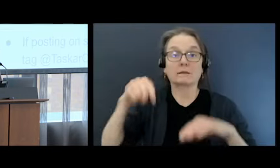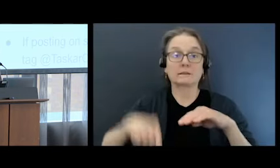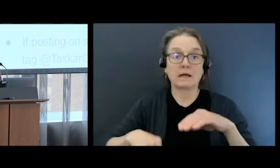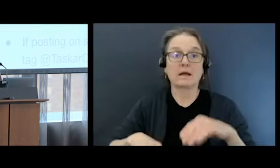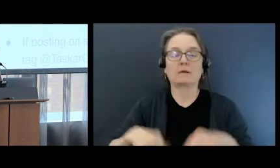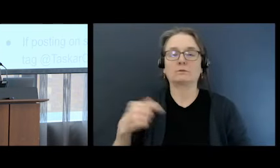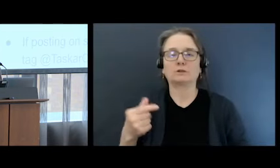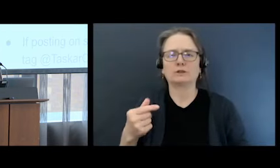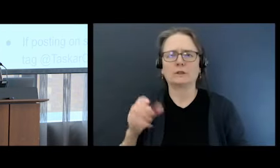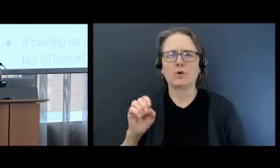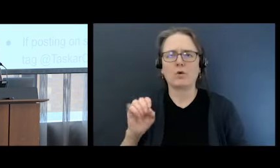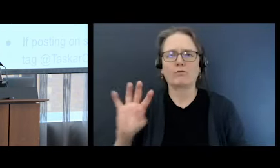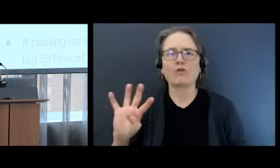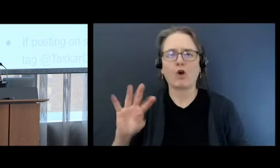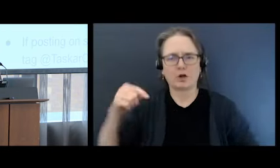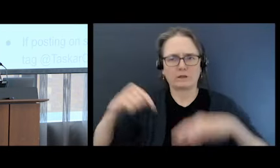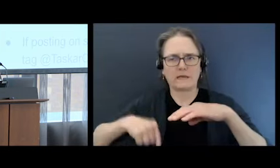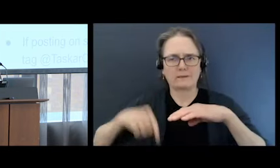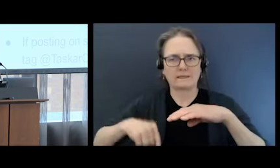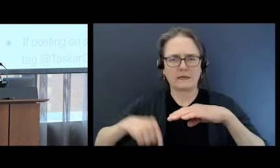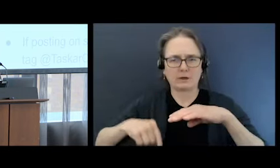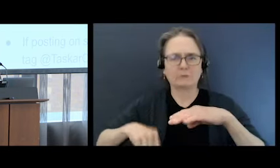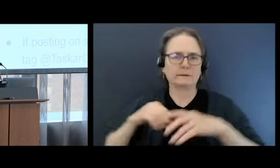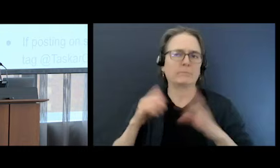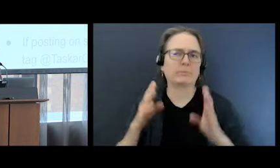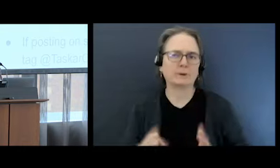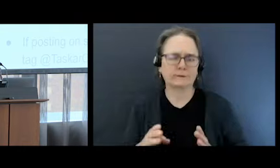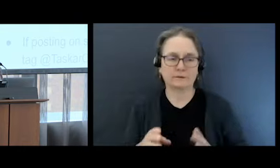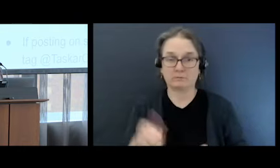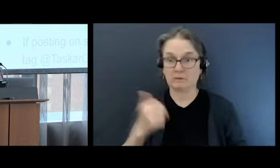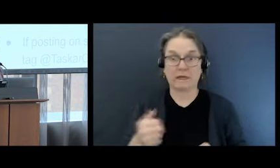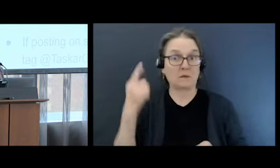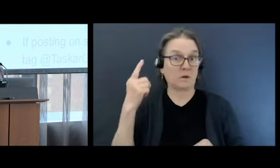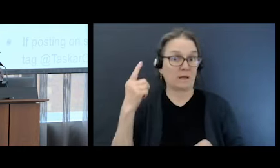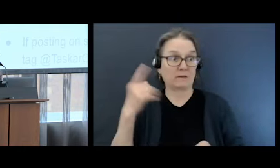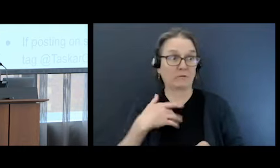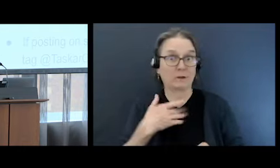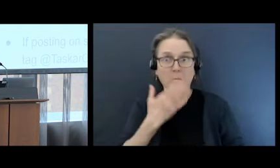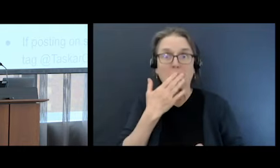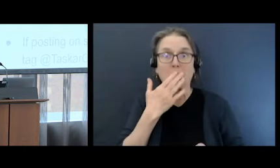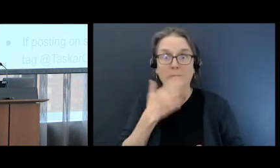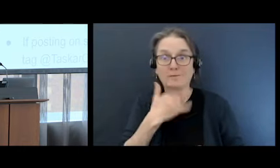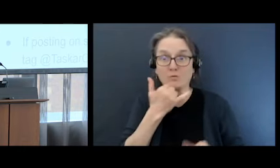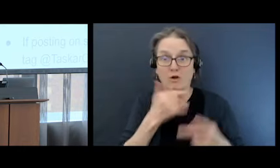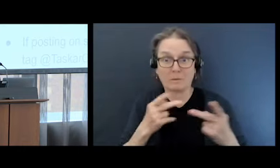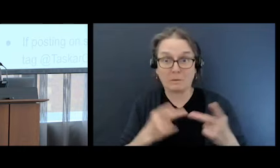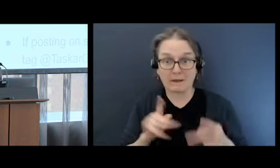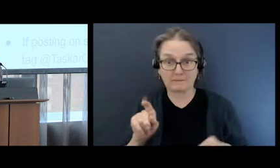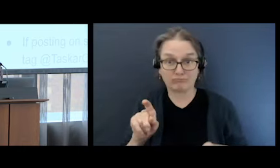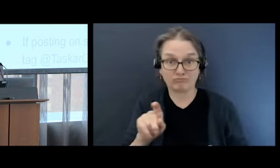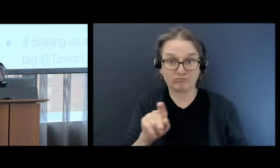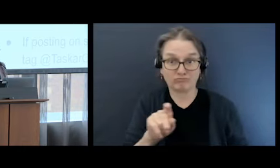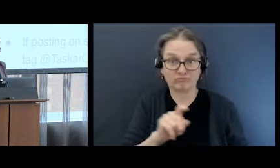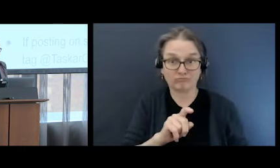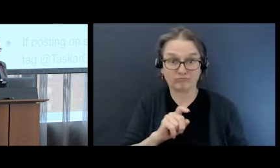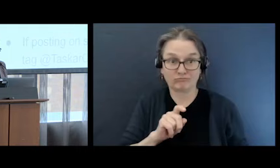are in person. Is there anybody here who wants to know where that is? Is there anyone online